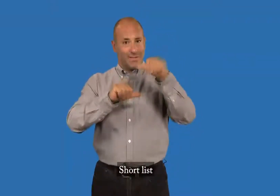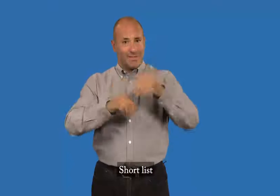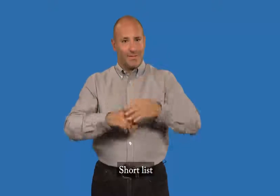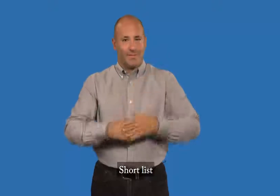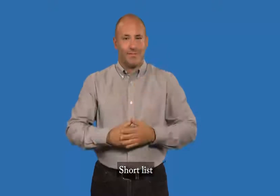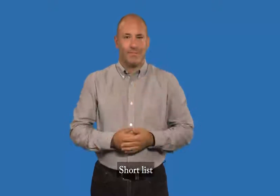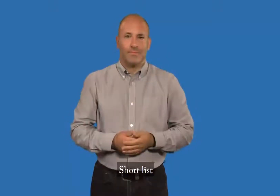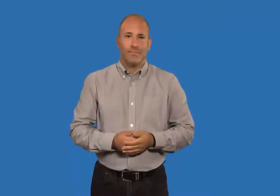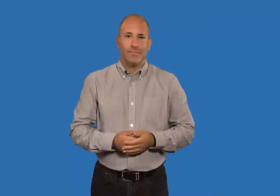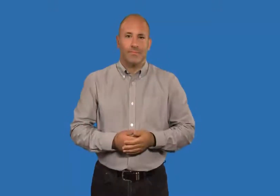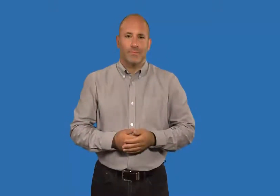Shortlist.